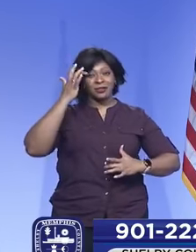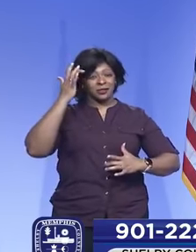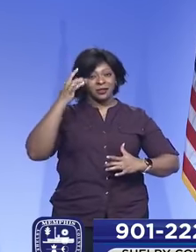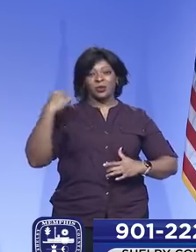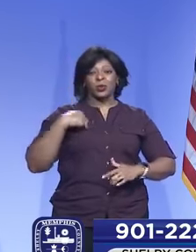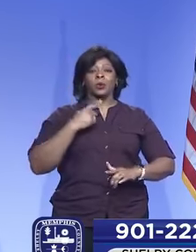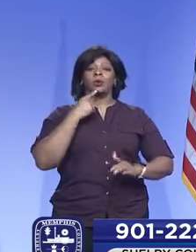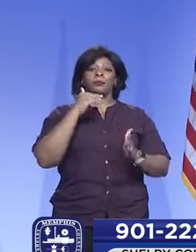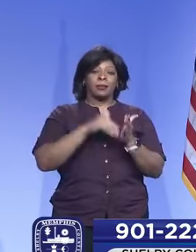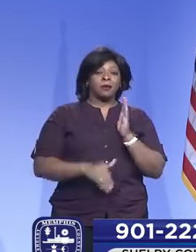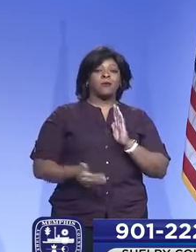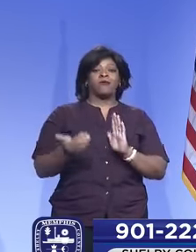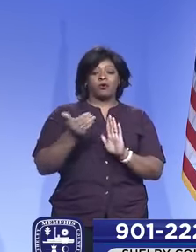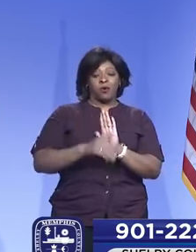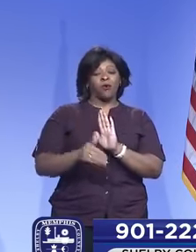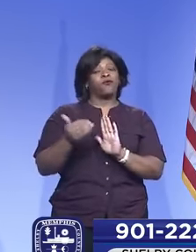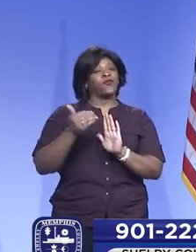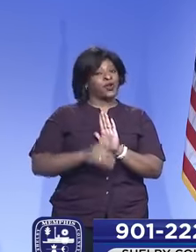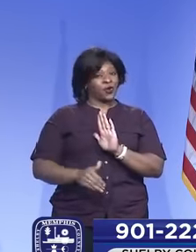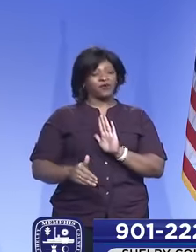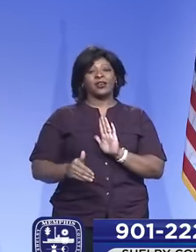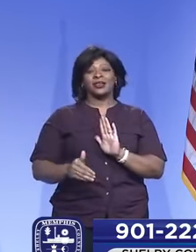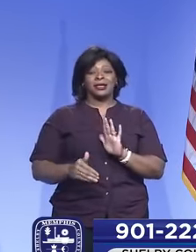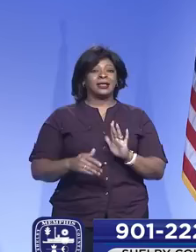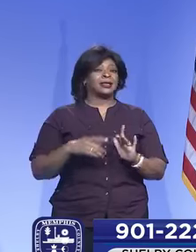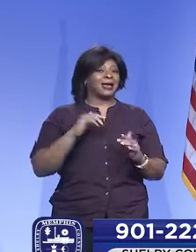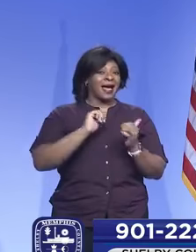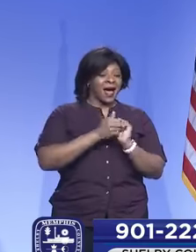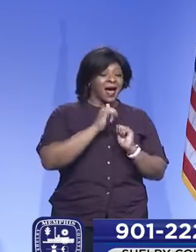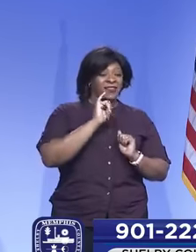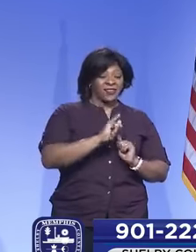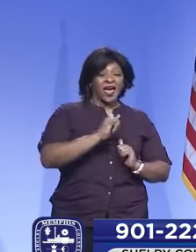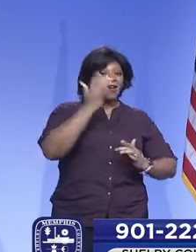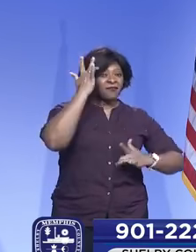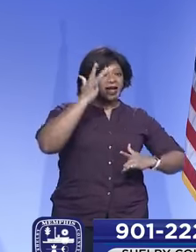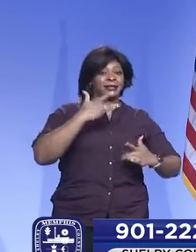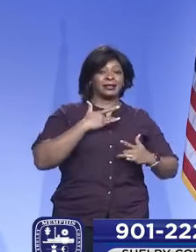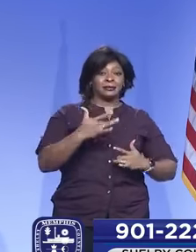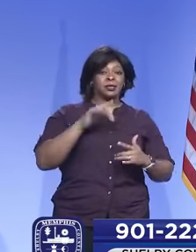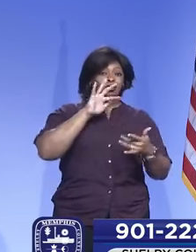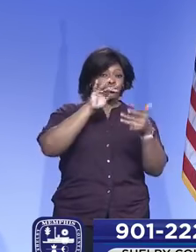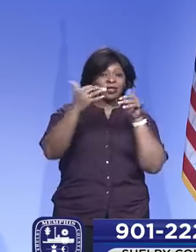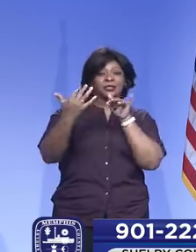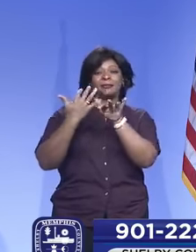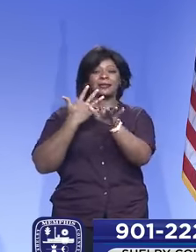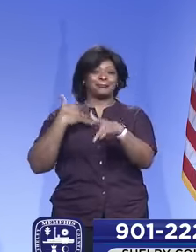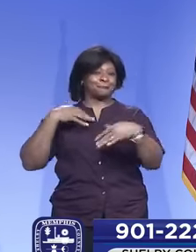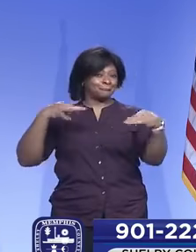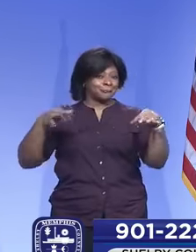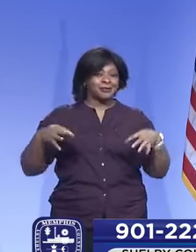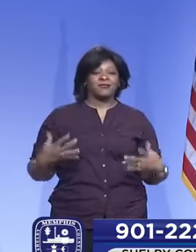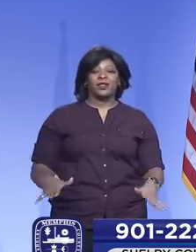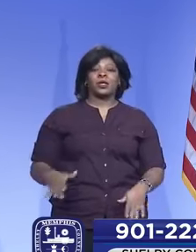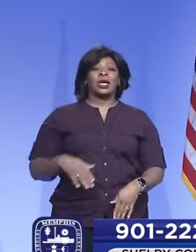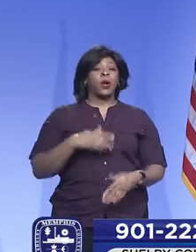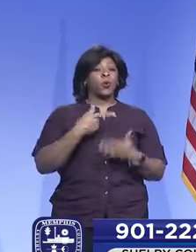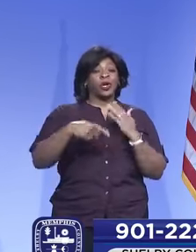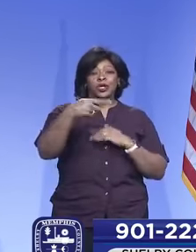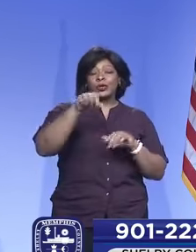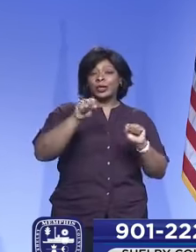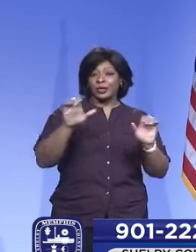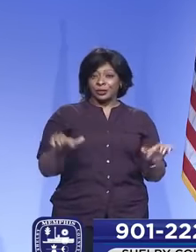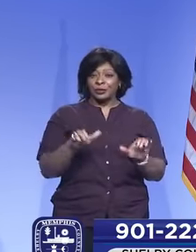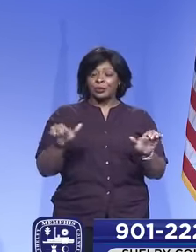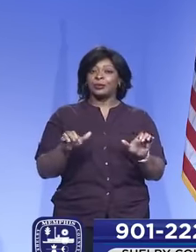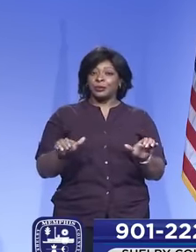have repeated over and over, how is this virus transmitted? Things you can do to